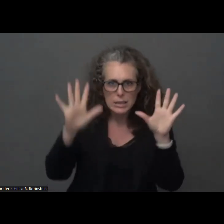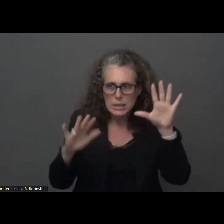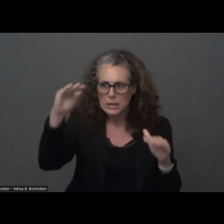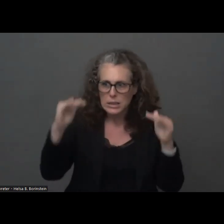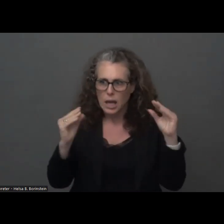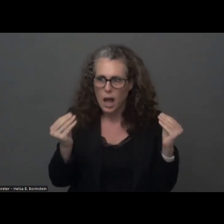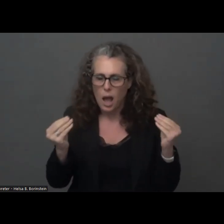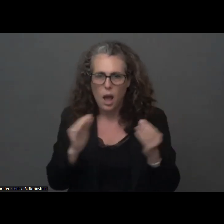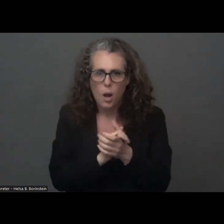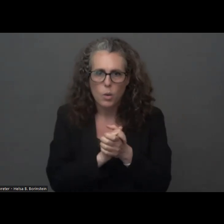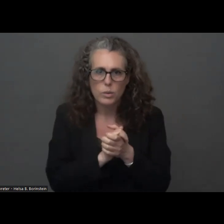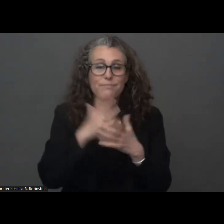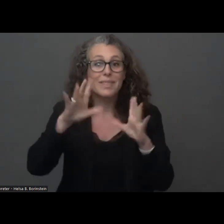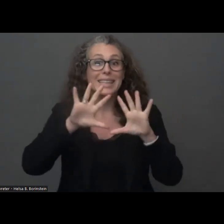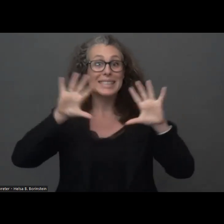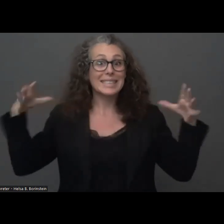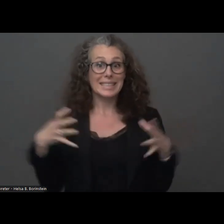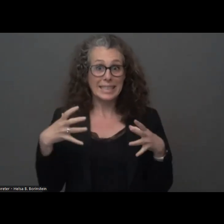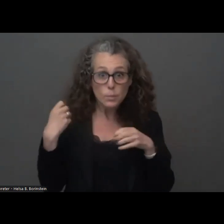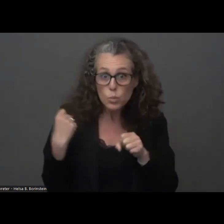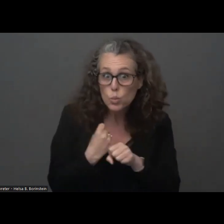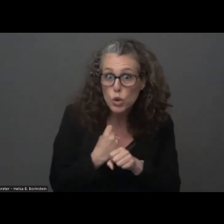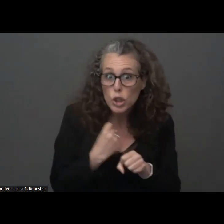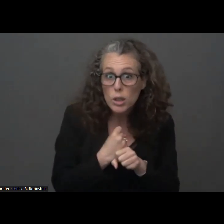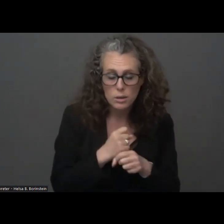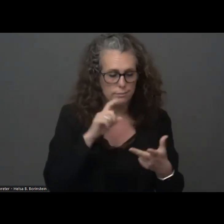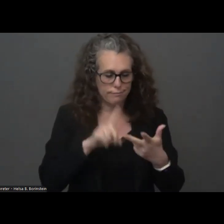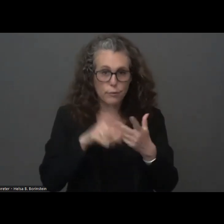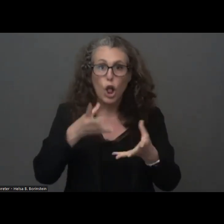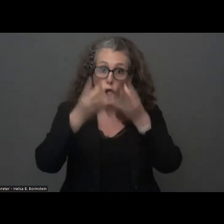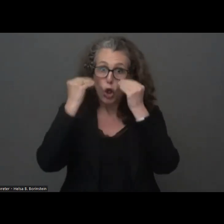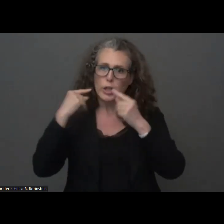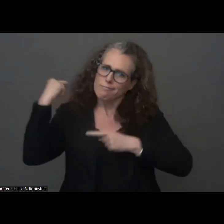teamwork. And 3rd, ensuring continuous learning and improvement.